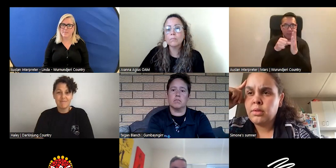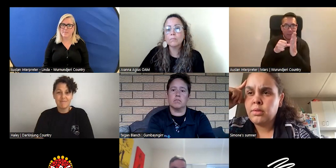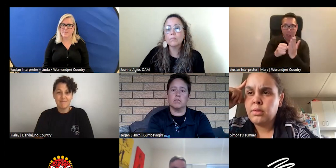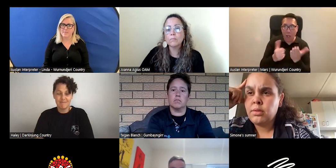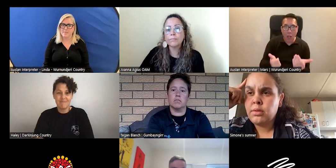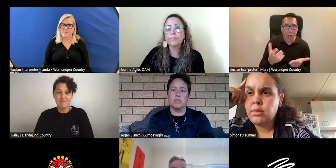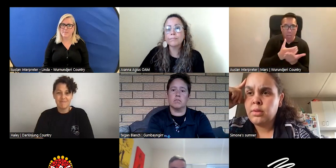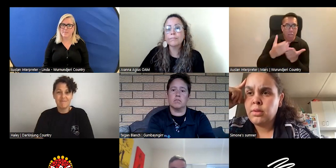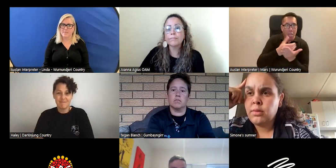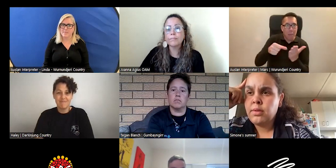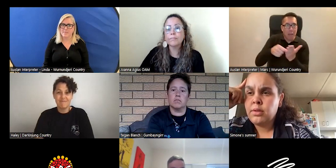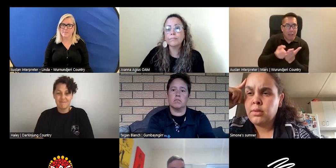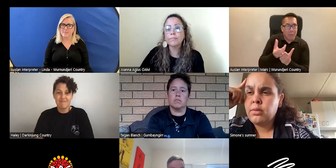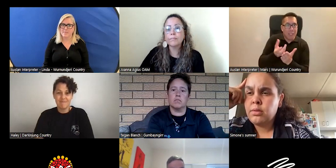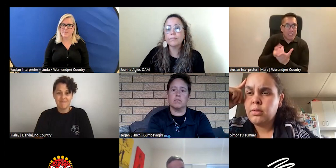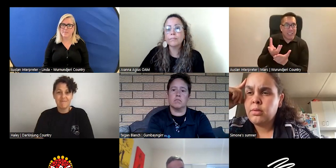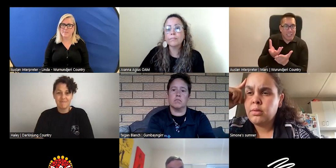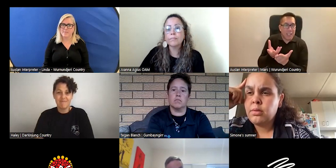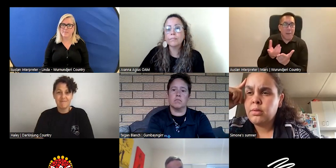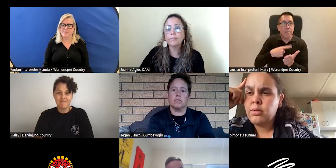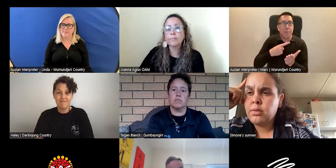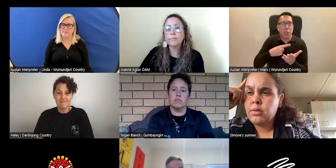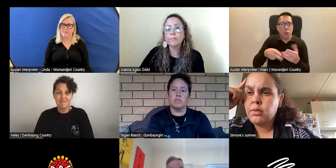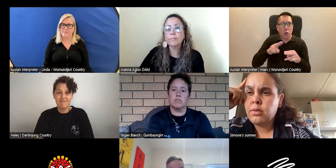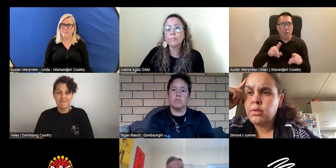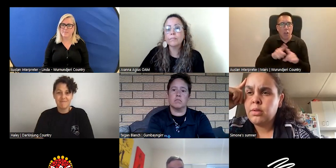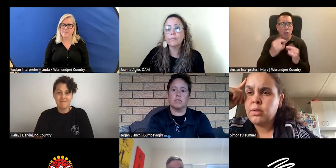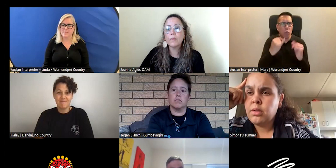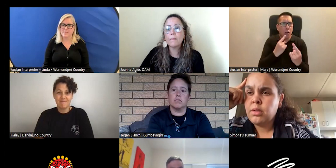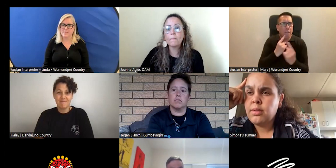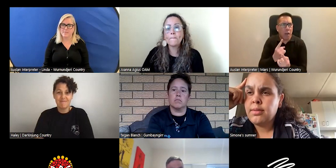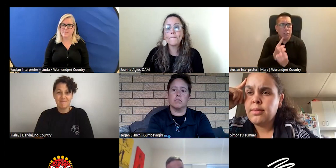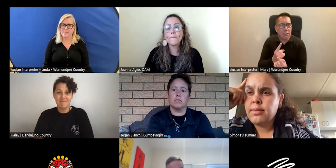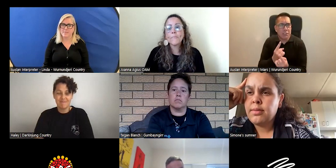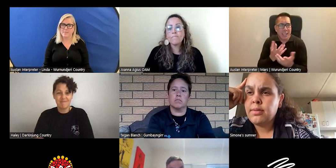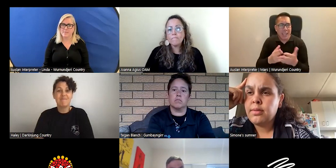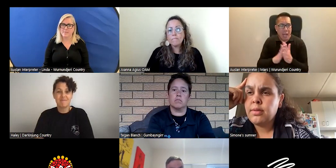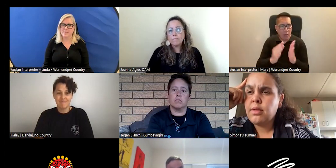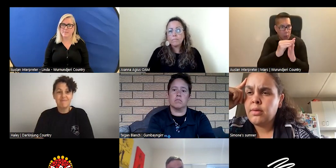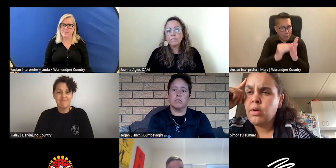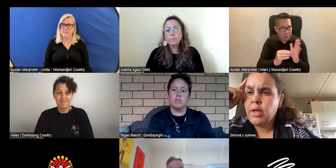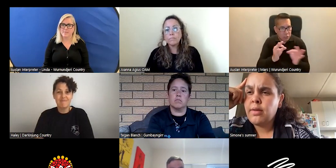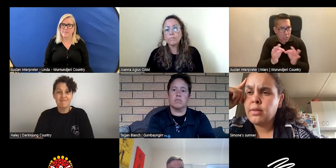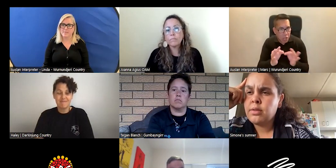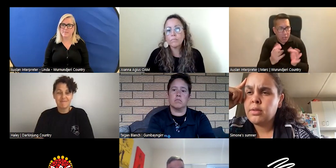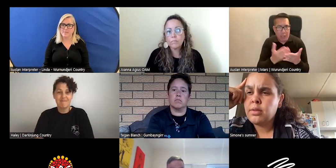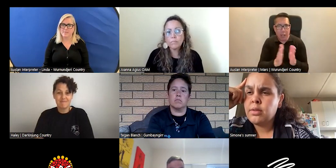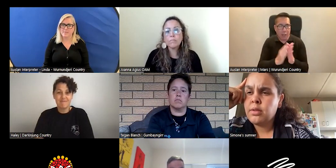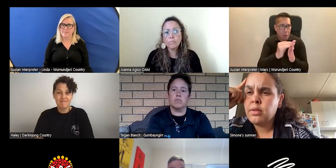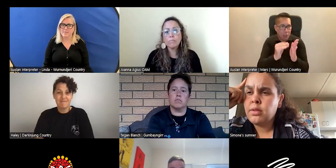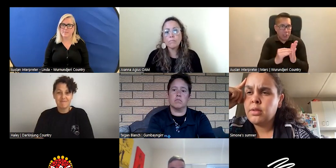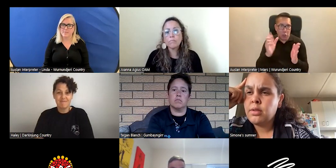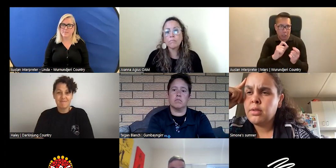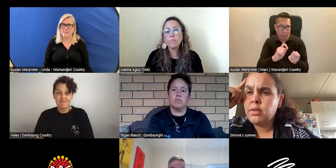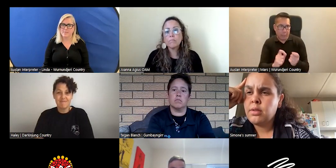of the dollar that they spend. But because of the misguided advice in the way the policy is designed, the way the policy should